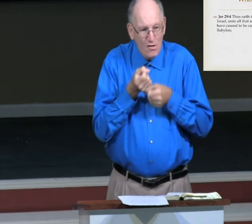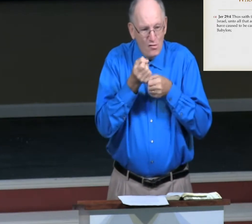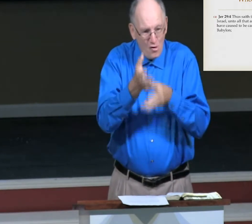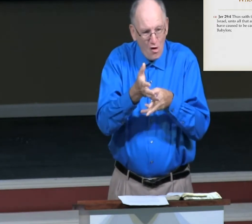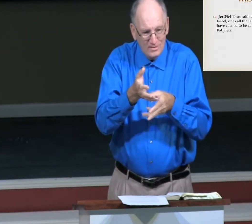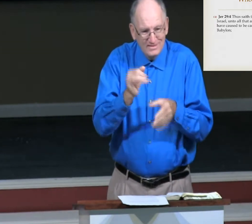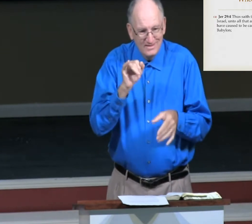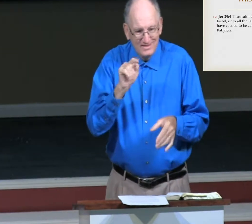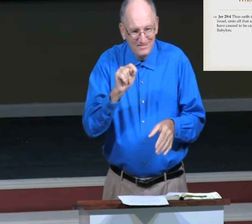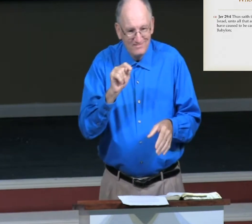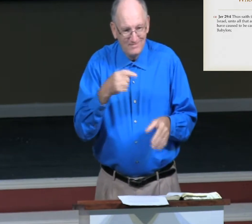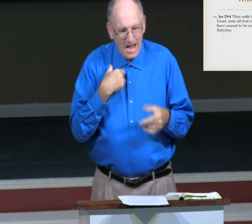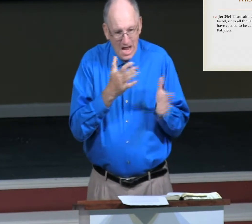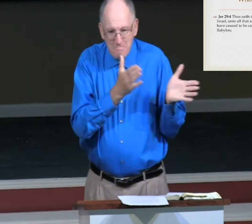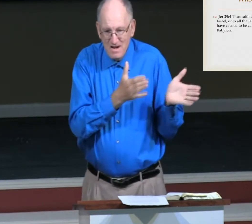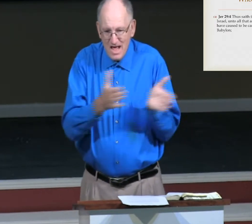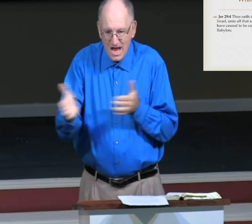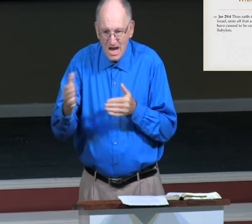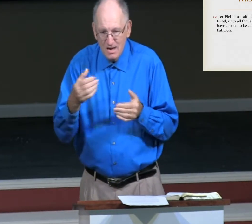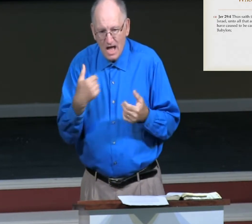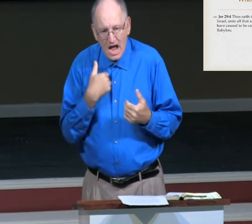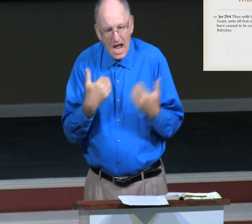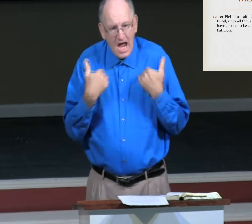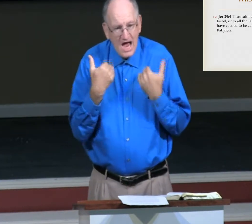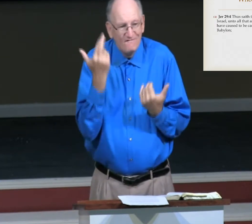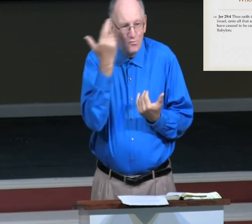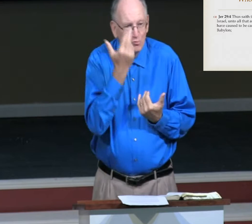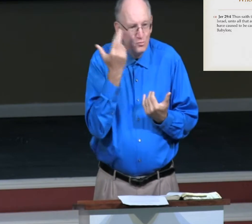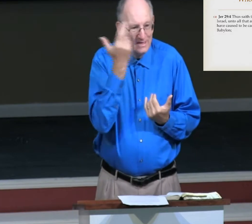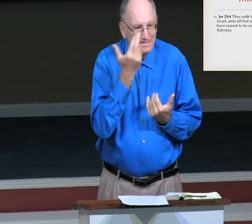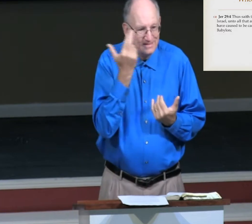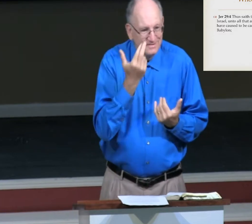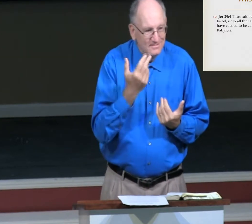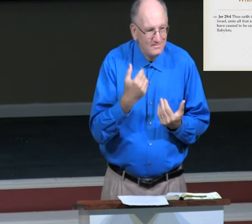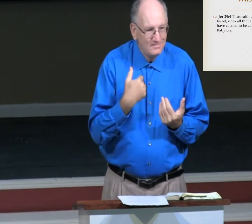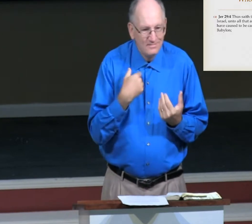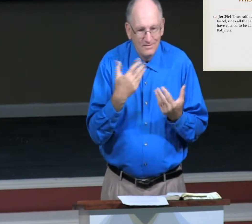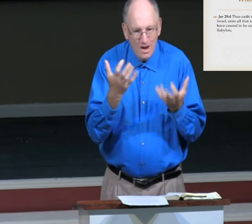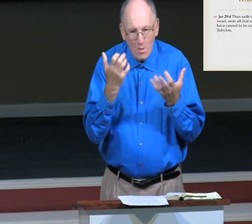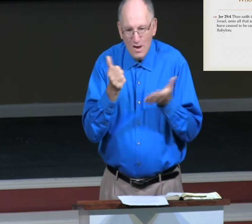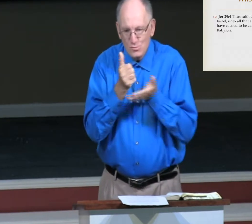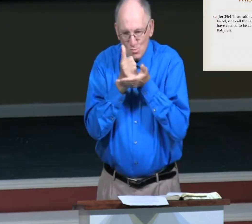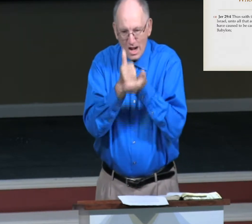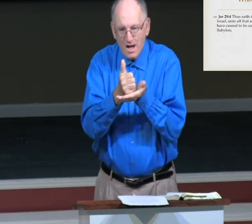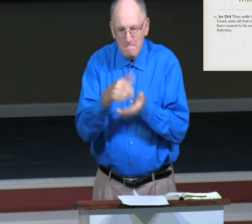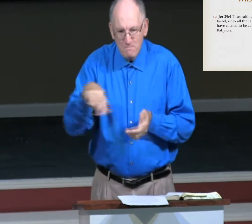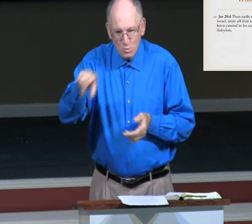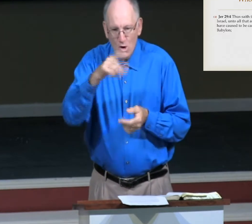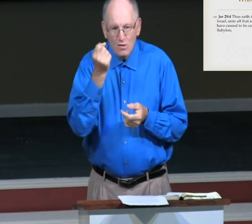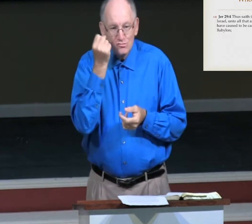like that, but I caused it. I have a plan and I have a reason. I want to help